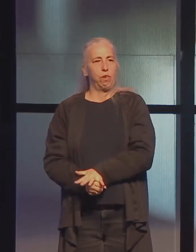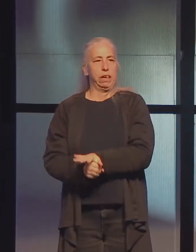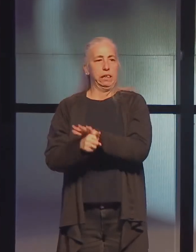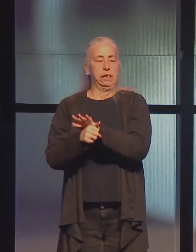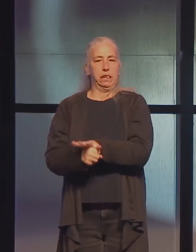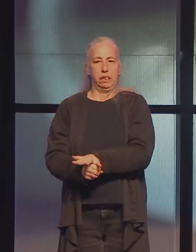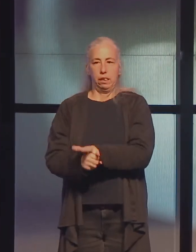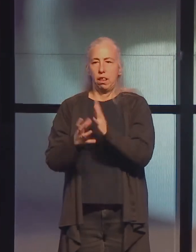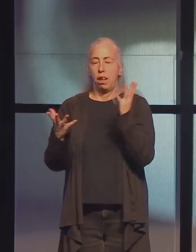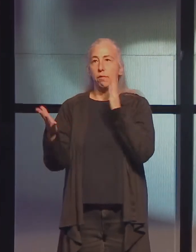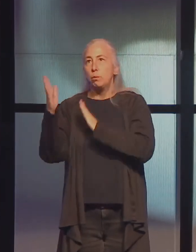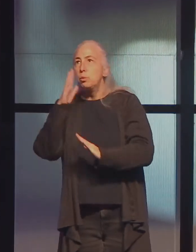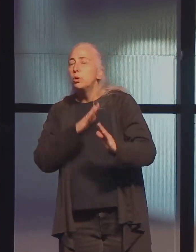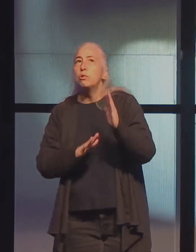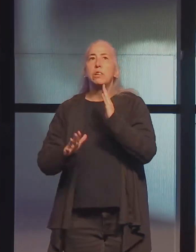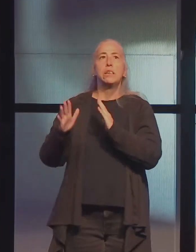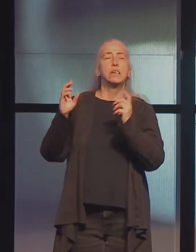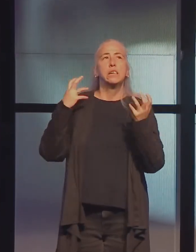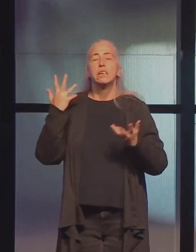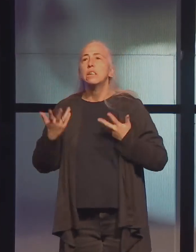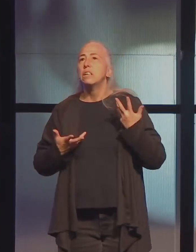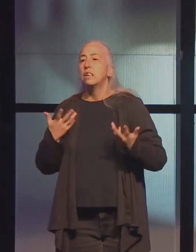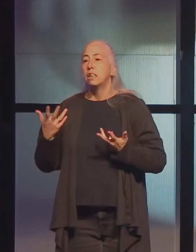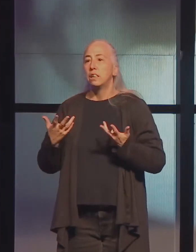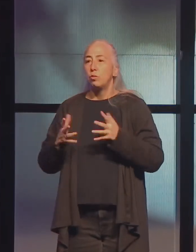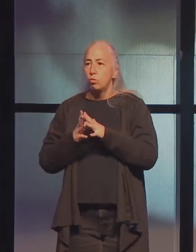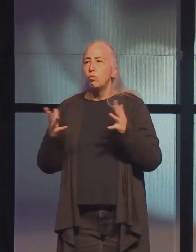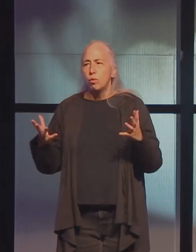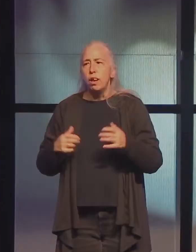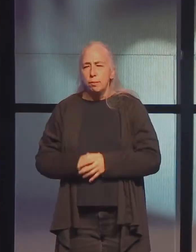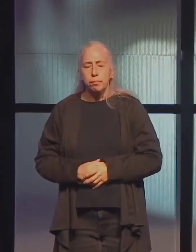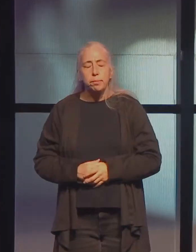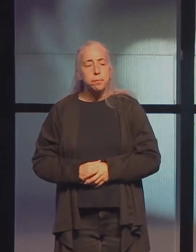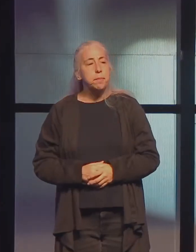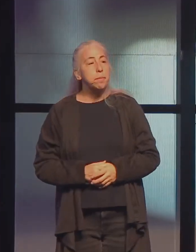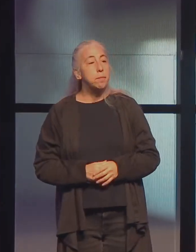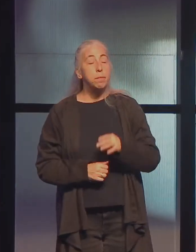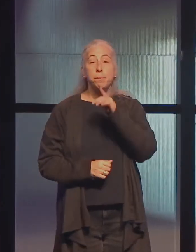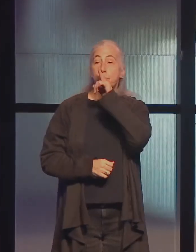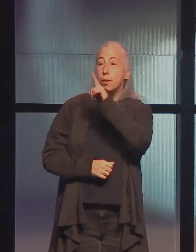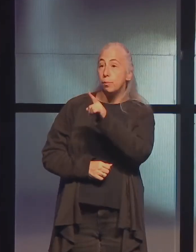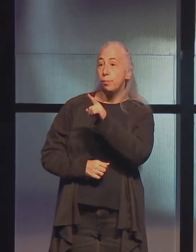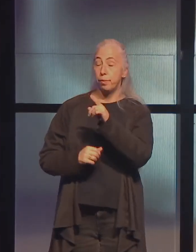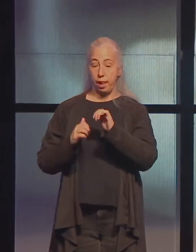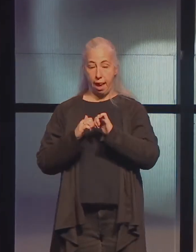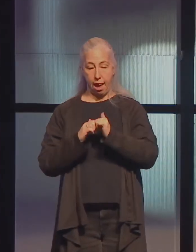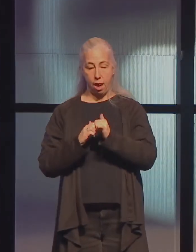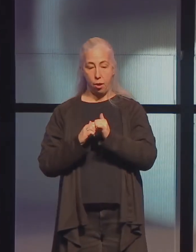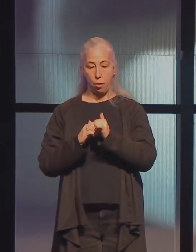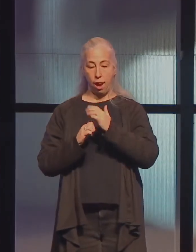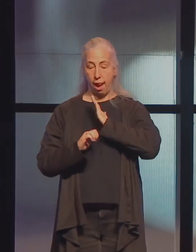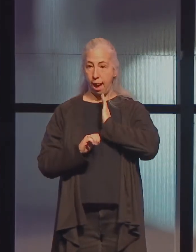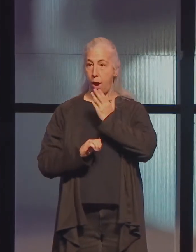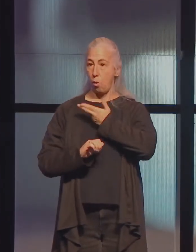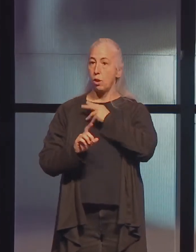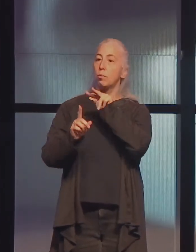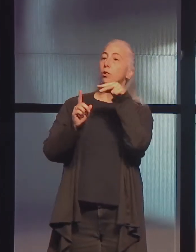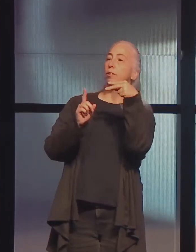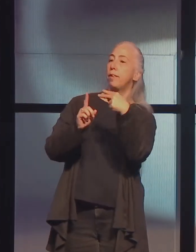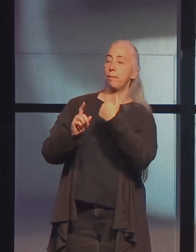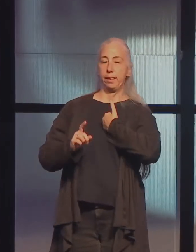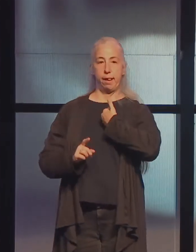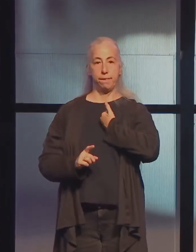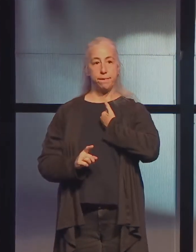lives. Some pretty significant distress, especially in the way we see ourselves, in the way we see